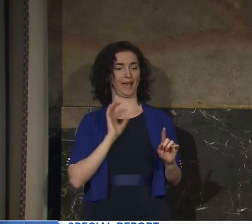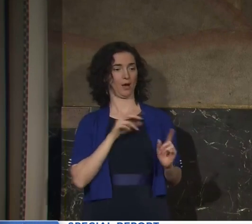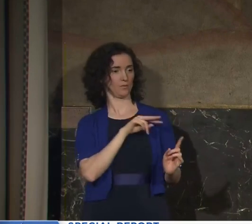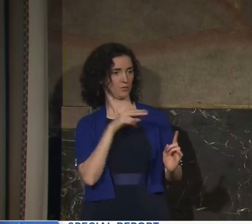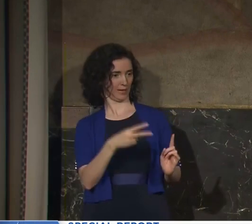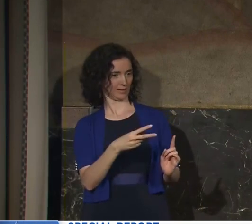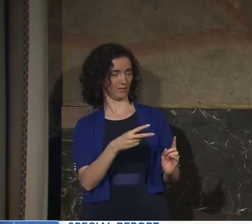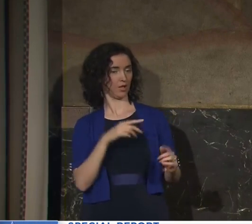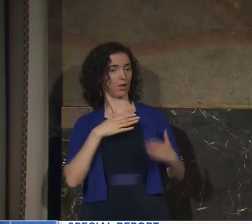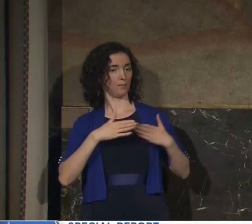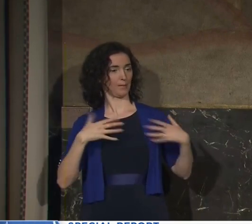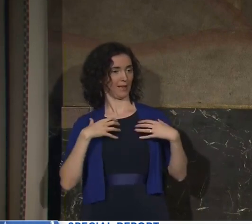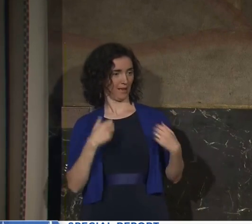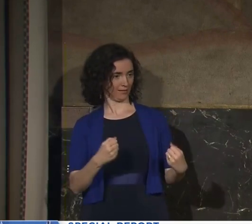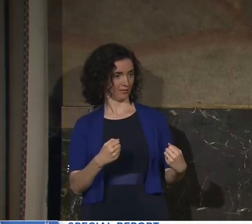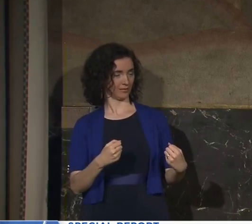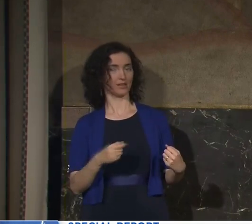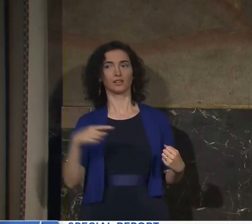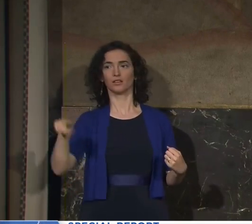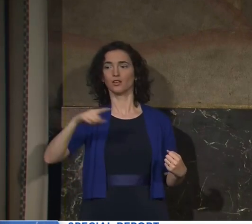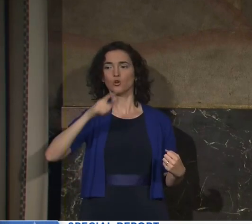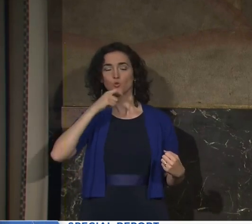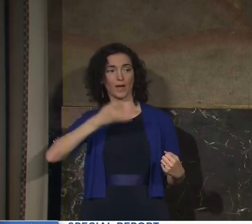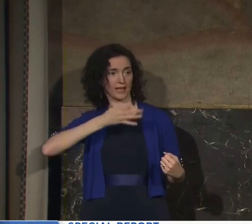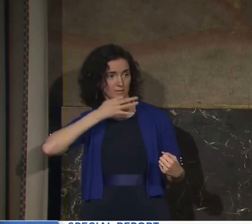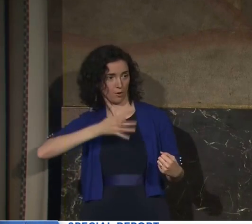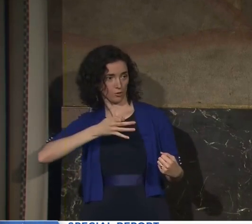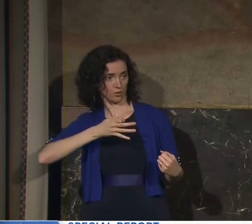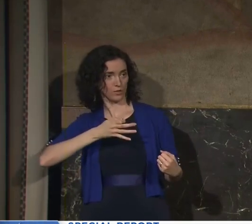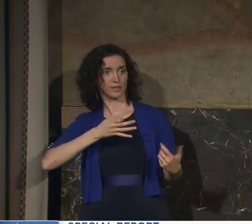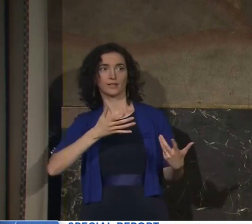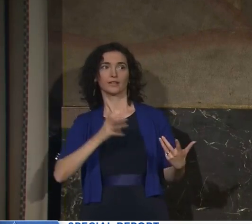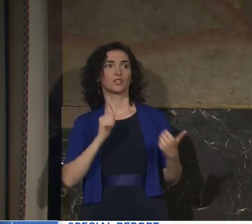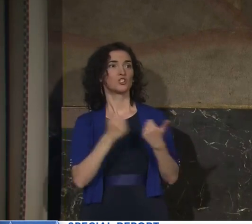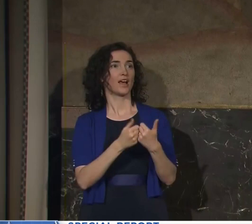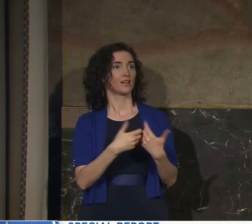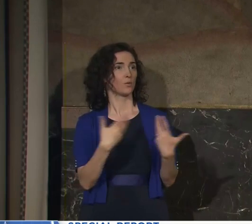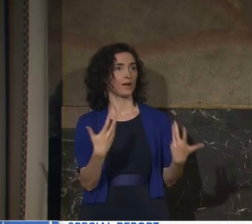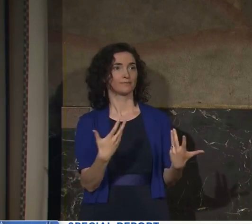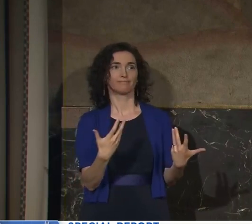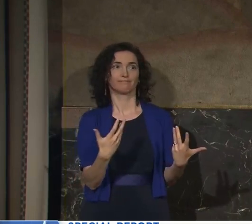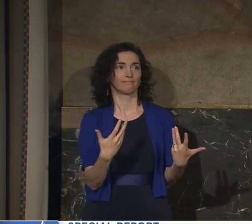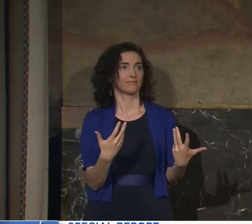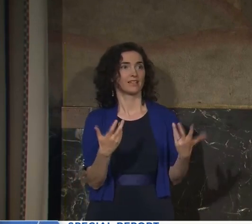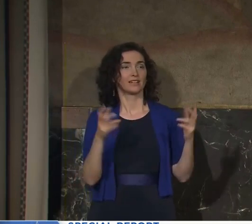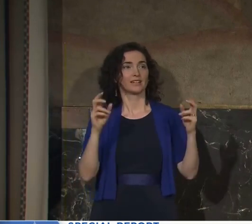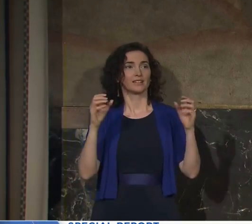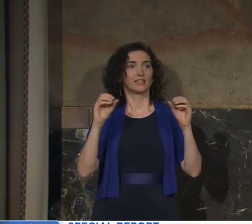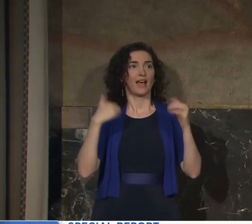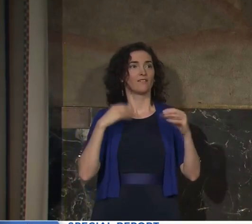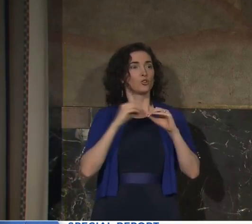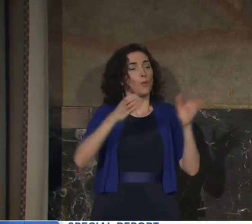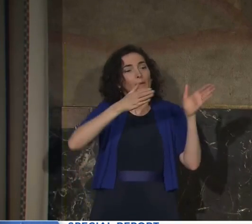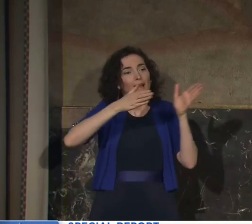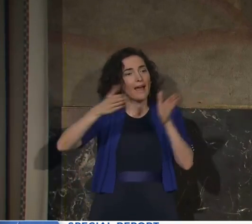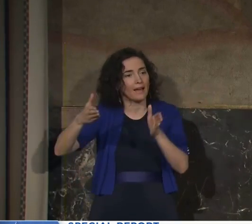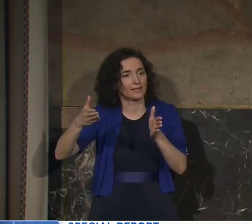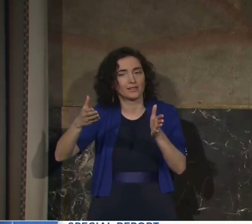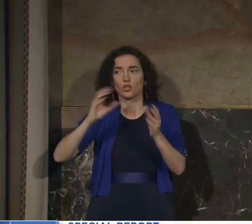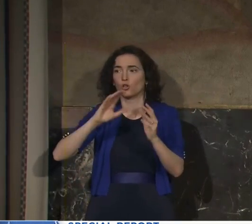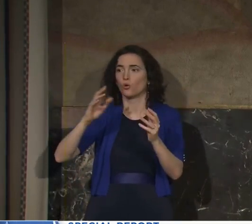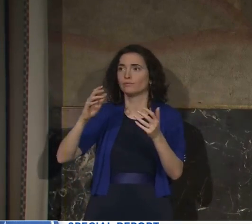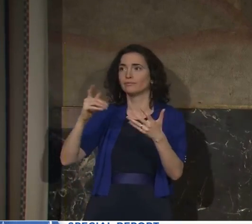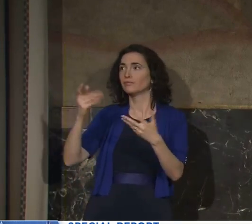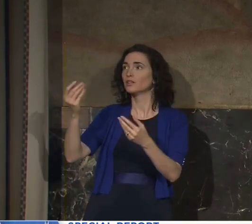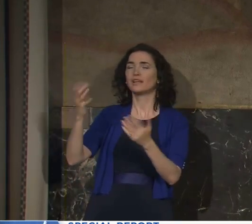in public health and with talking to public health experts, is there is no playbook, even with the White House guidance, there's no playbook on how you can deem that